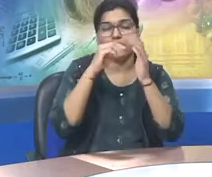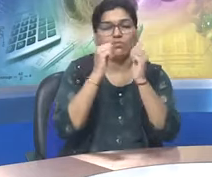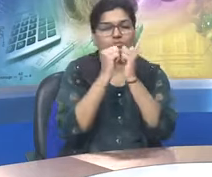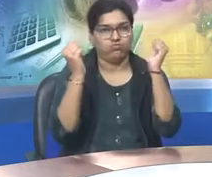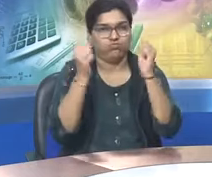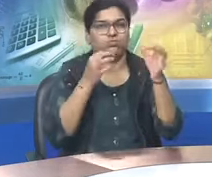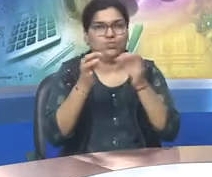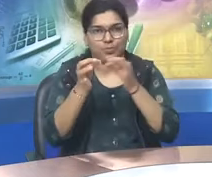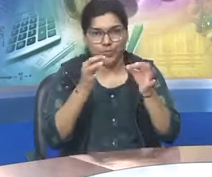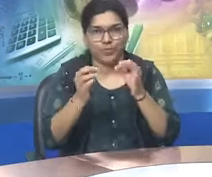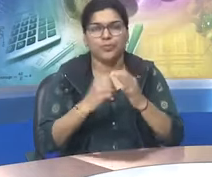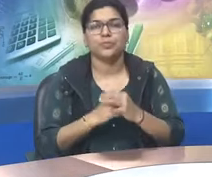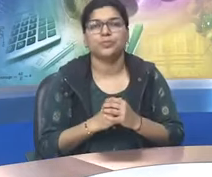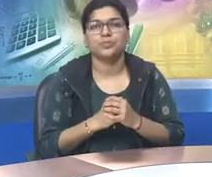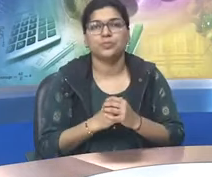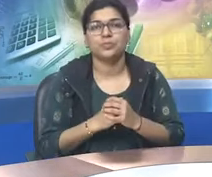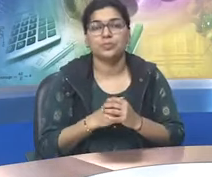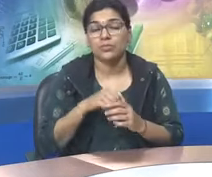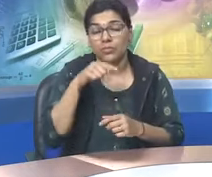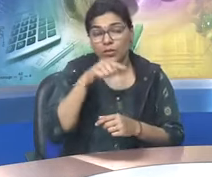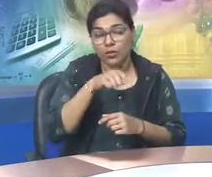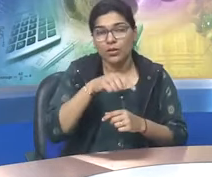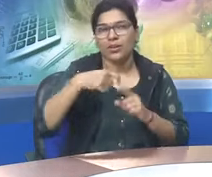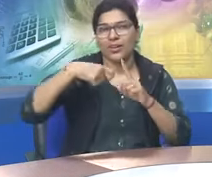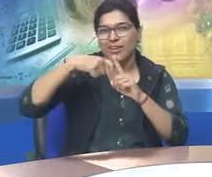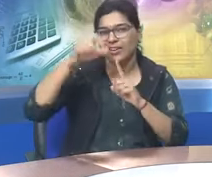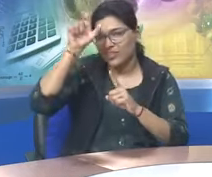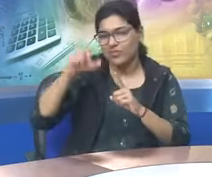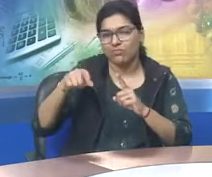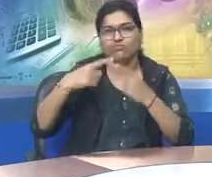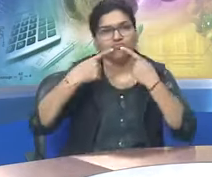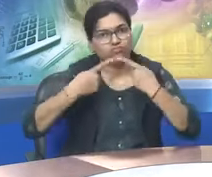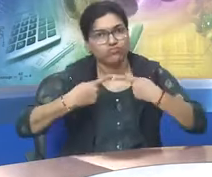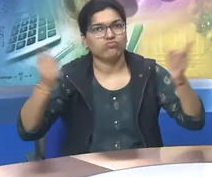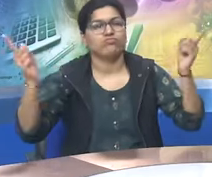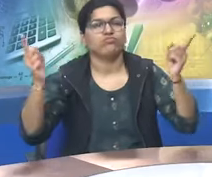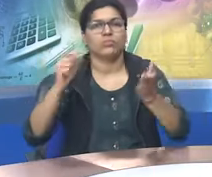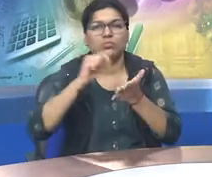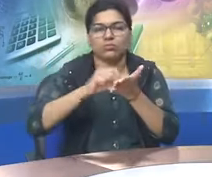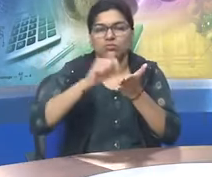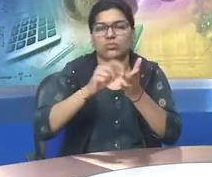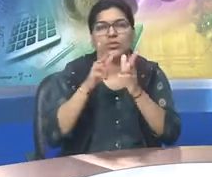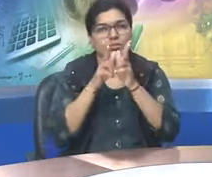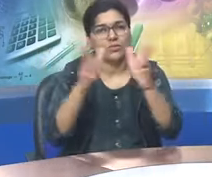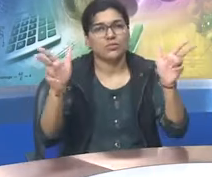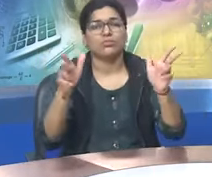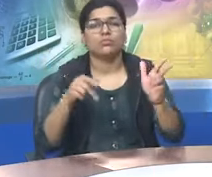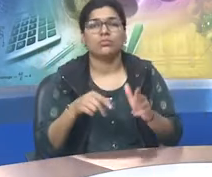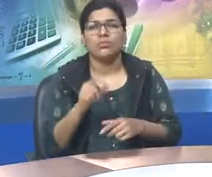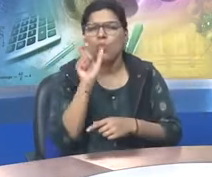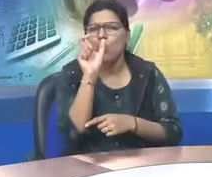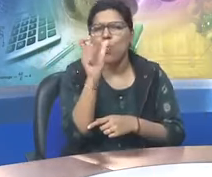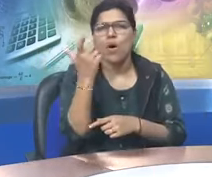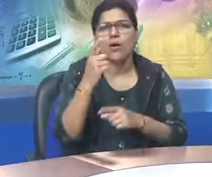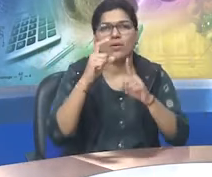Let us now understand the meaning of these lines. The poetess, she addresses the